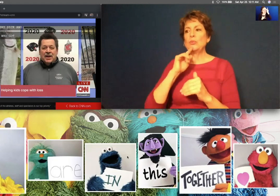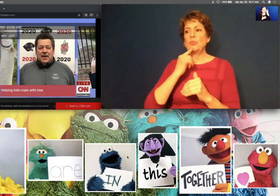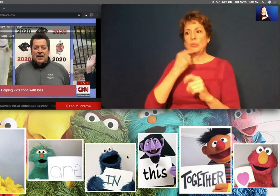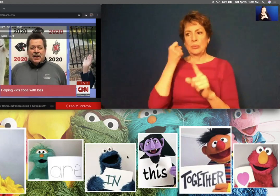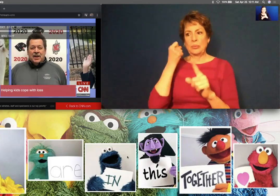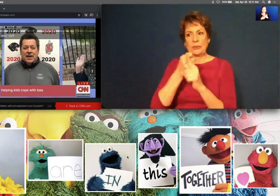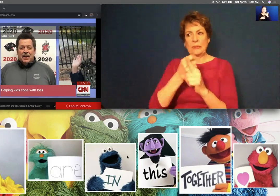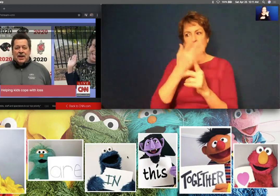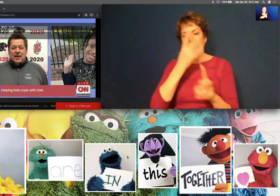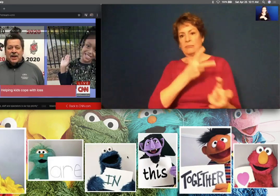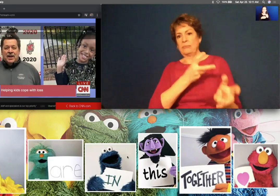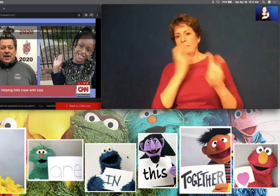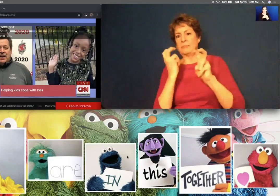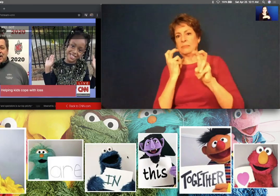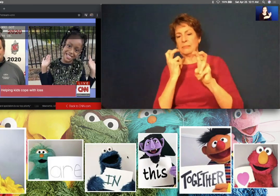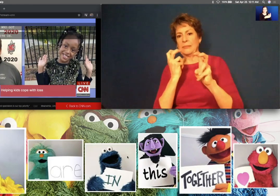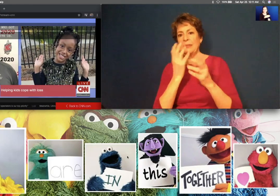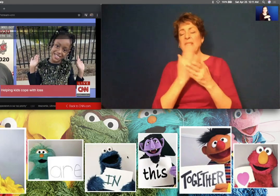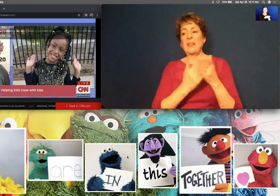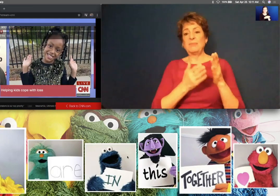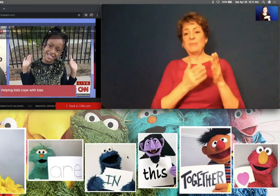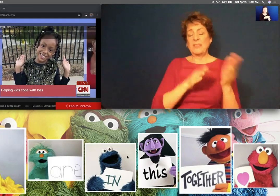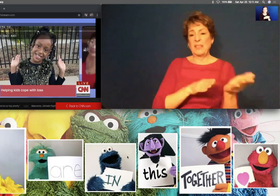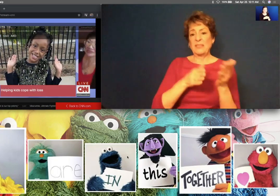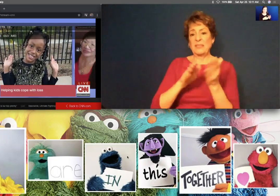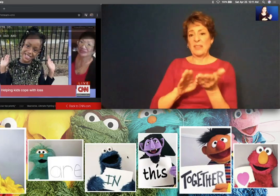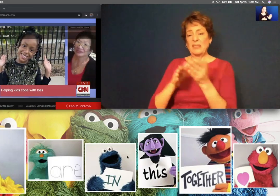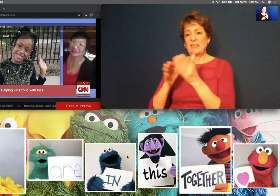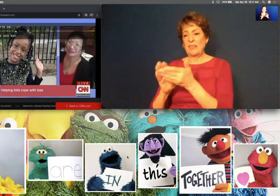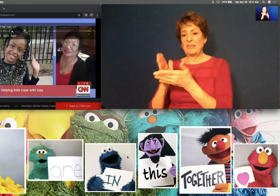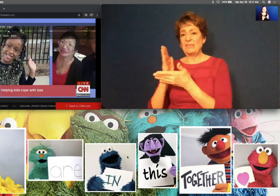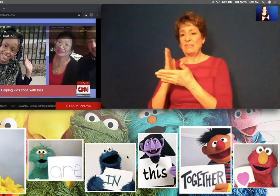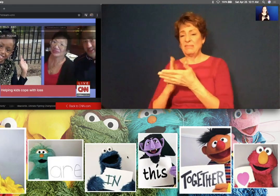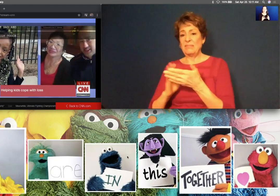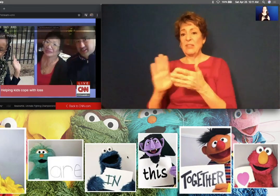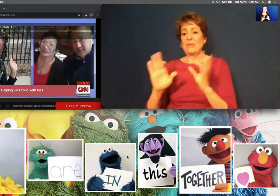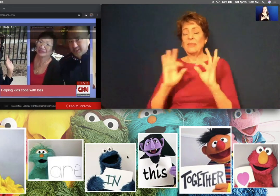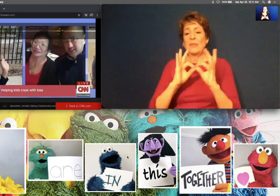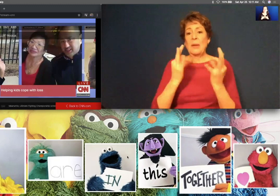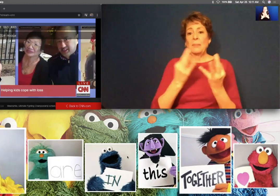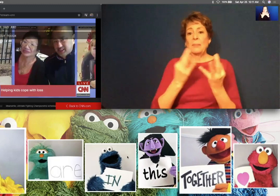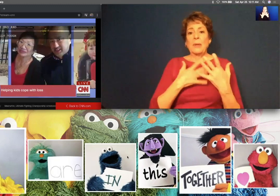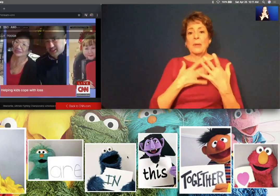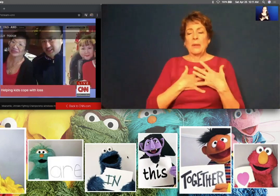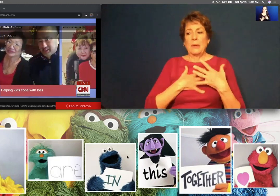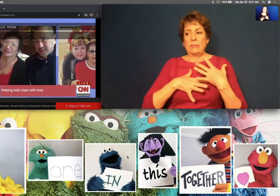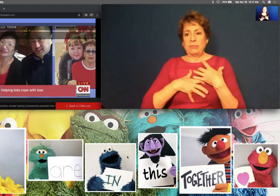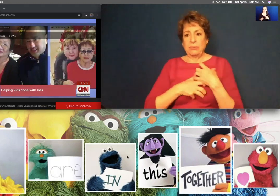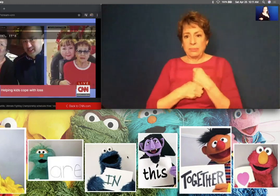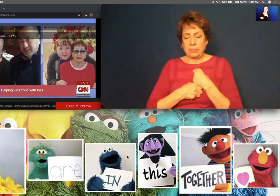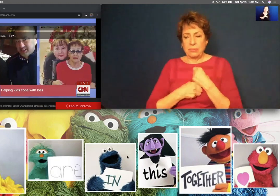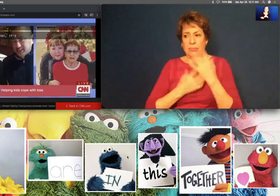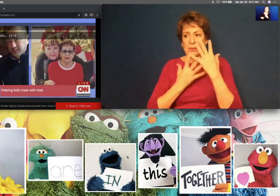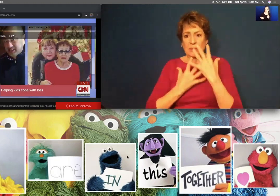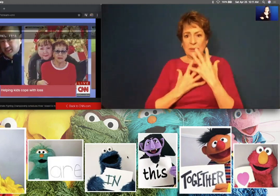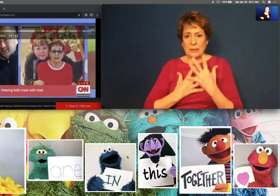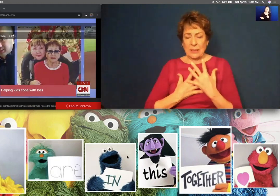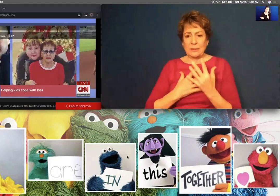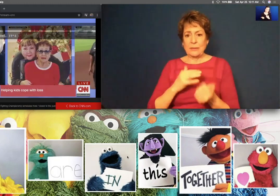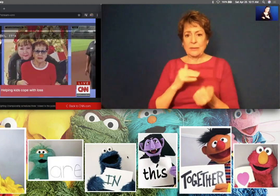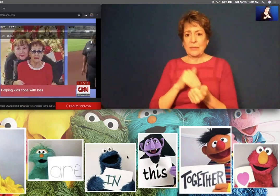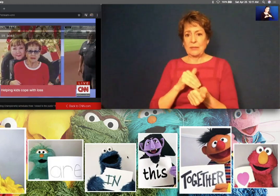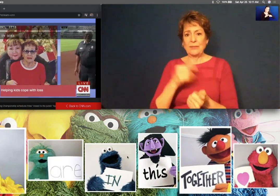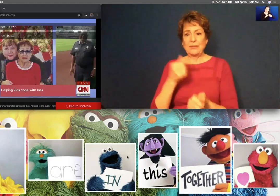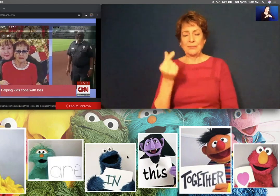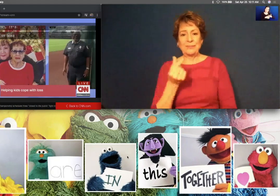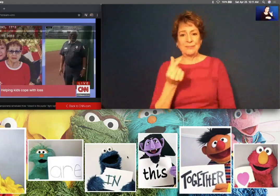really tough time. I even lost a friend. It's hard to believe, but it does make me sad. Yeah,